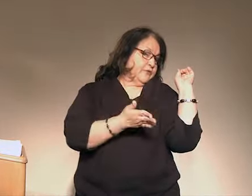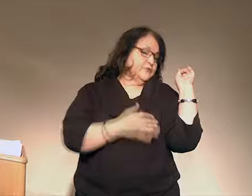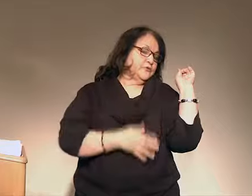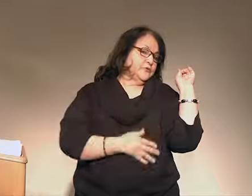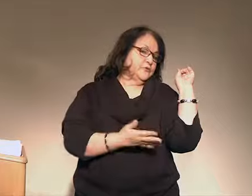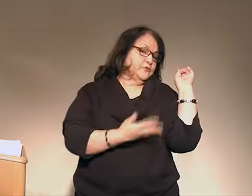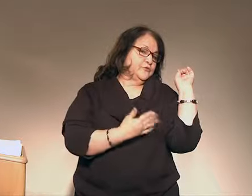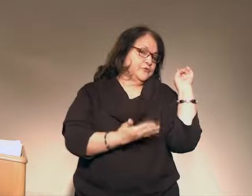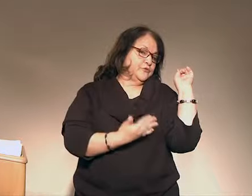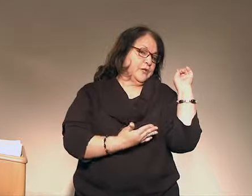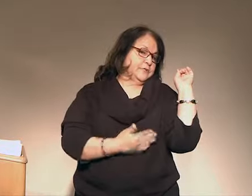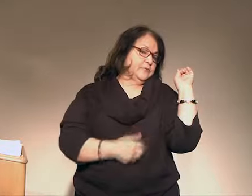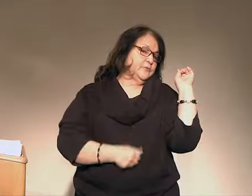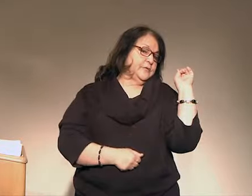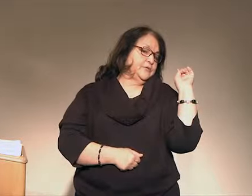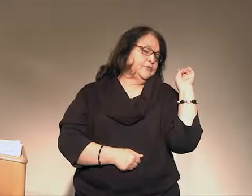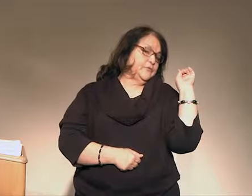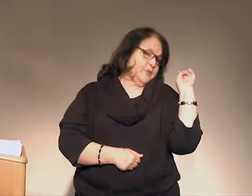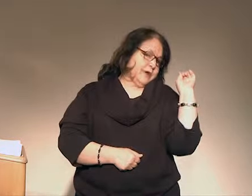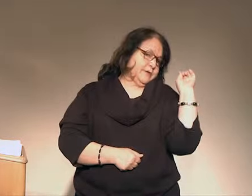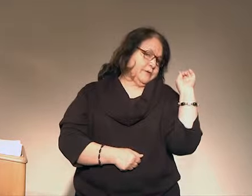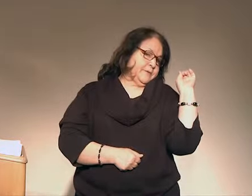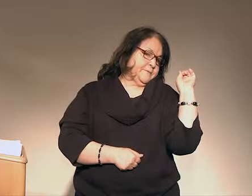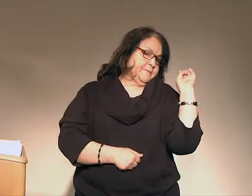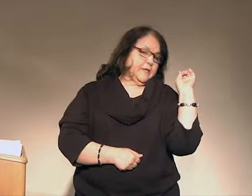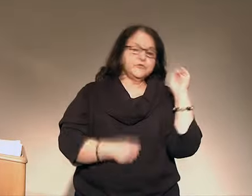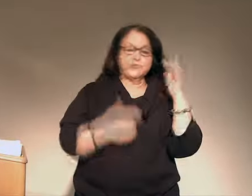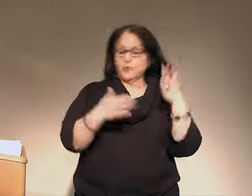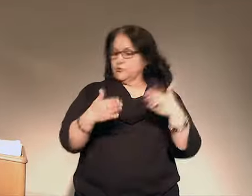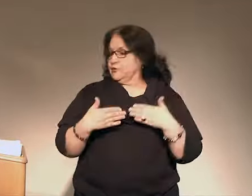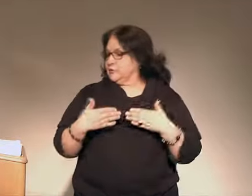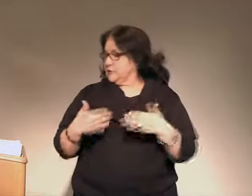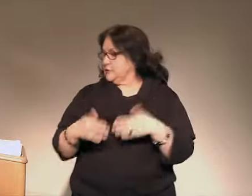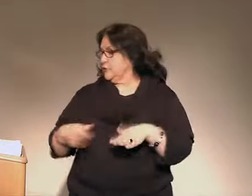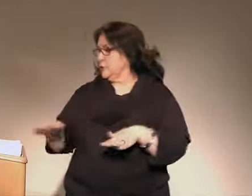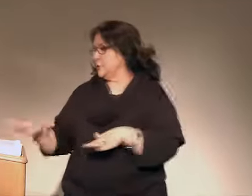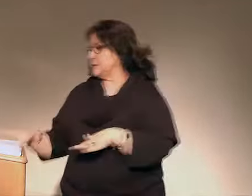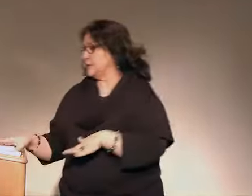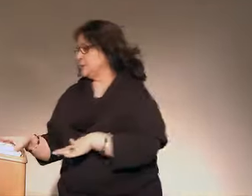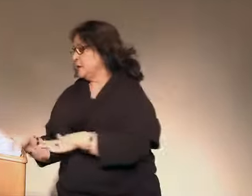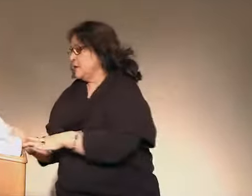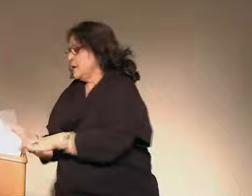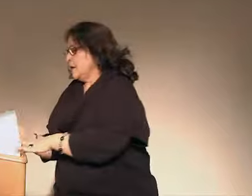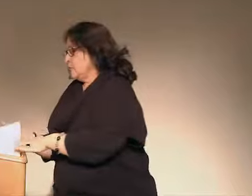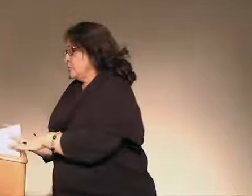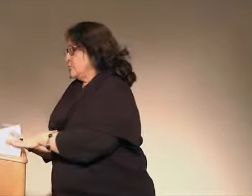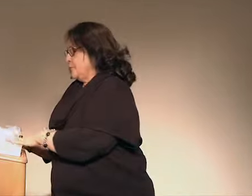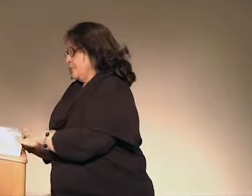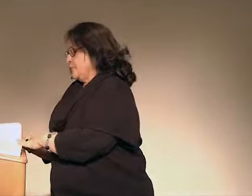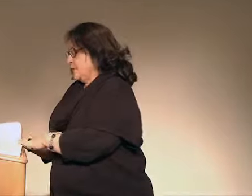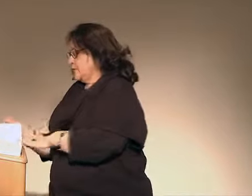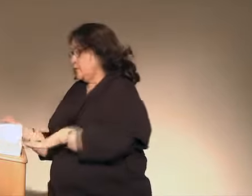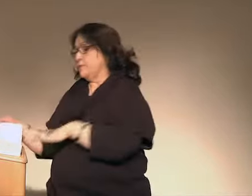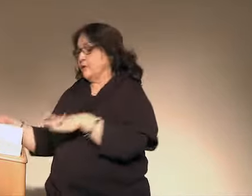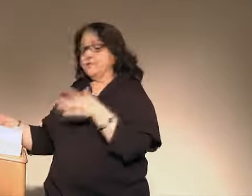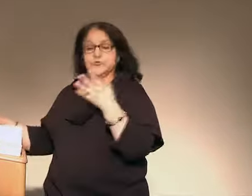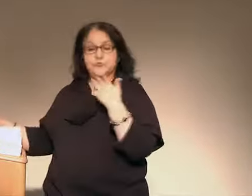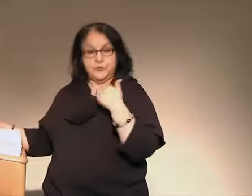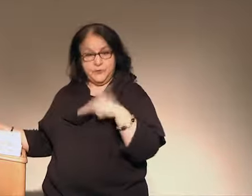to you as you visualize it would be to your right. Okay, so those are the distances they're going to be discussing in Unit 3. So we have now finished Unit